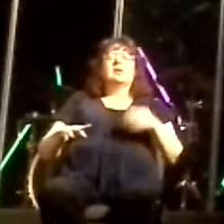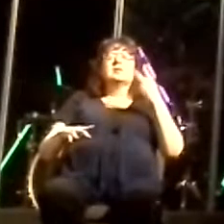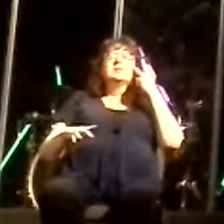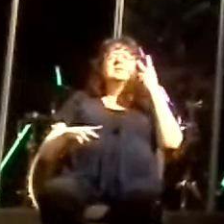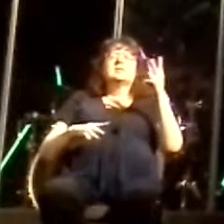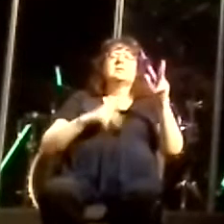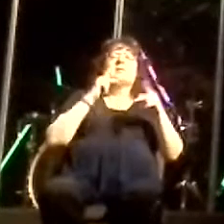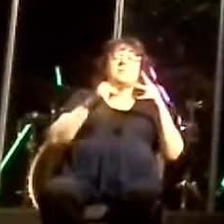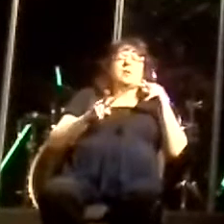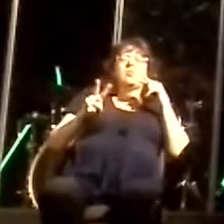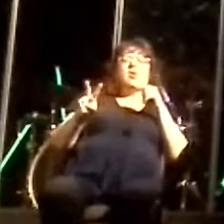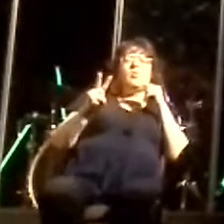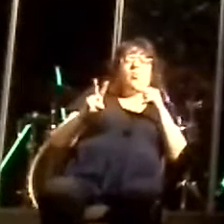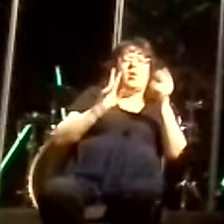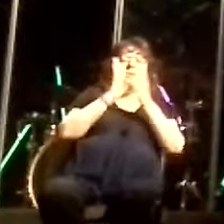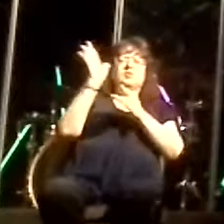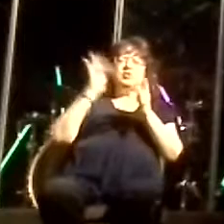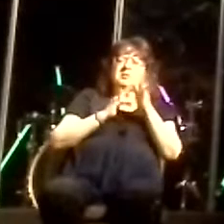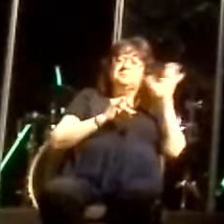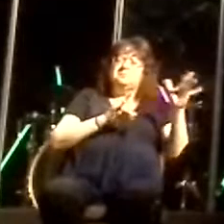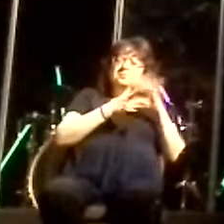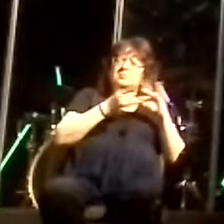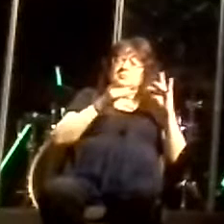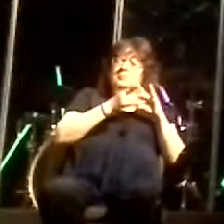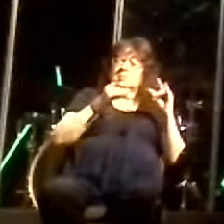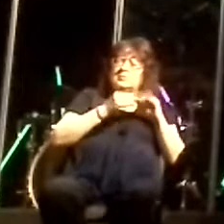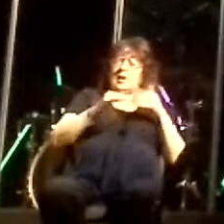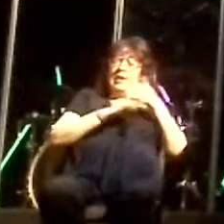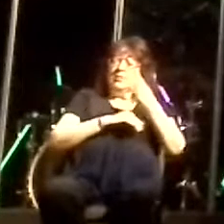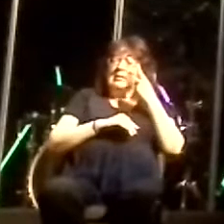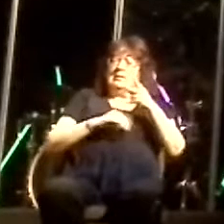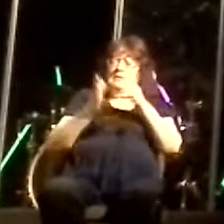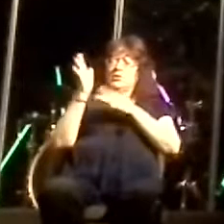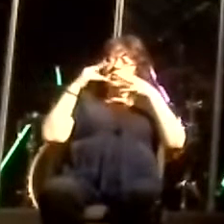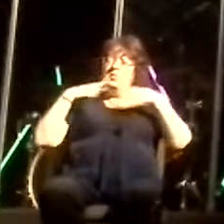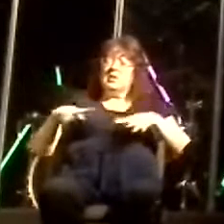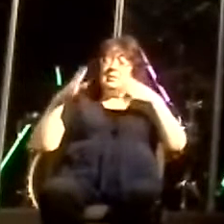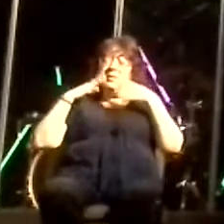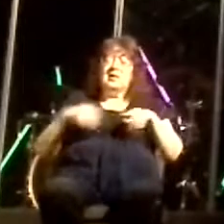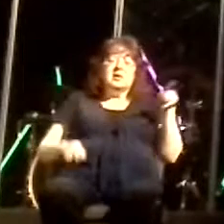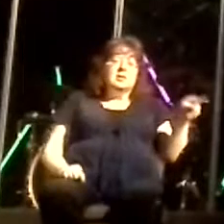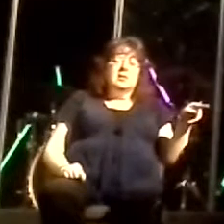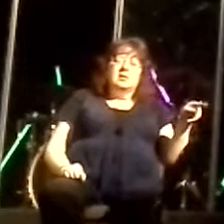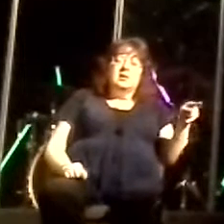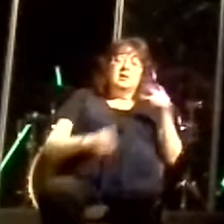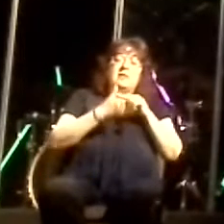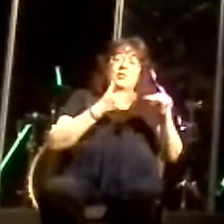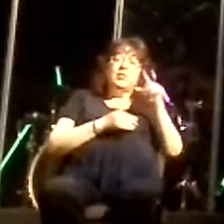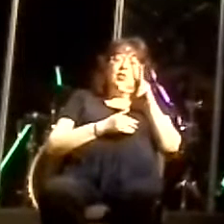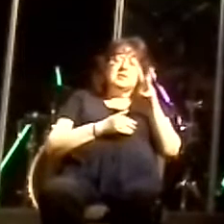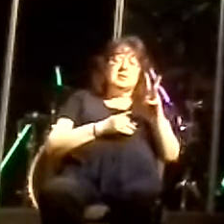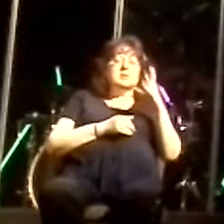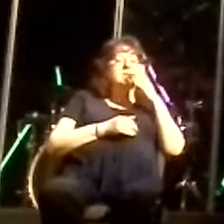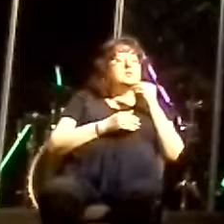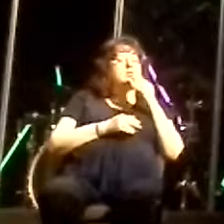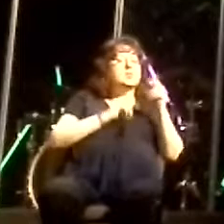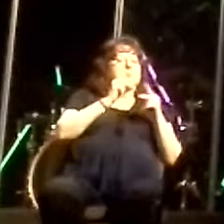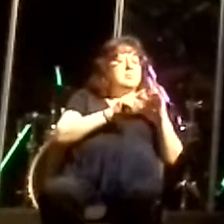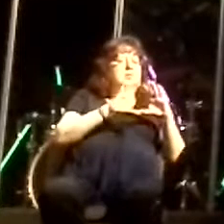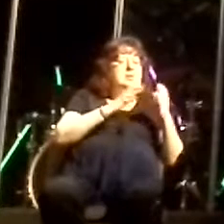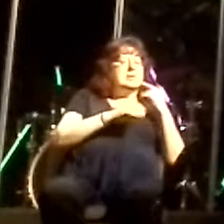the people who watch Jesus do this. Listen to what they say right after they see him weeping. They say this in verse 36. Then the Jews